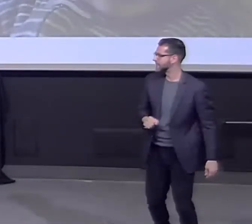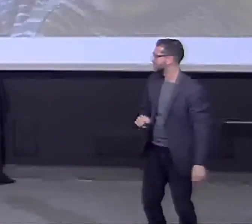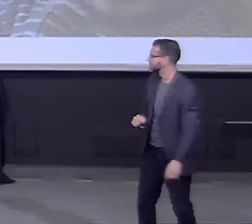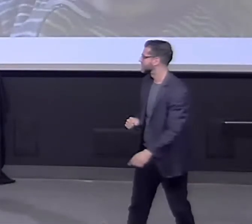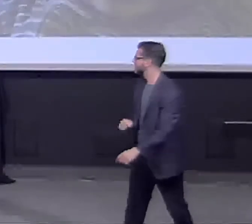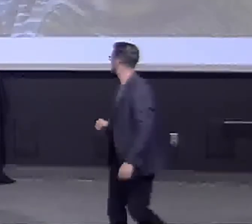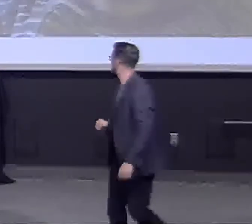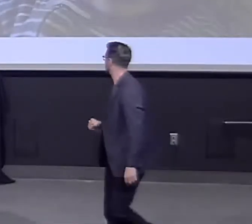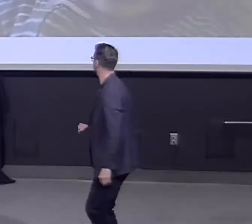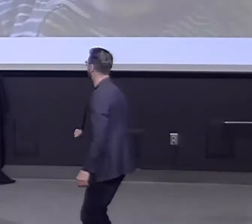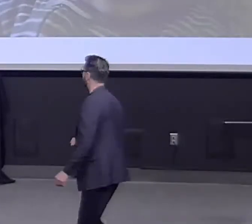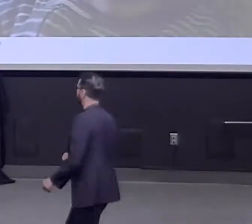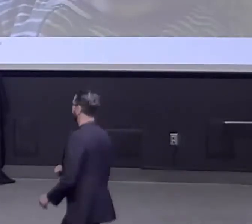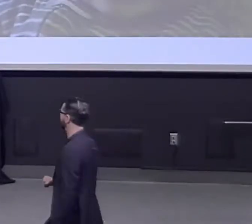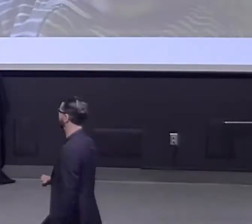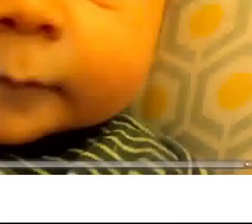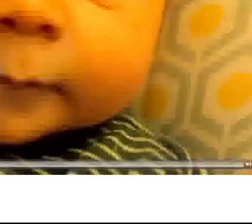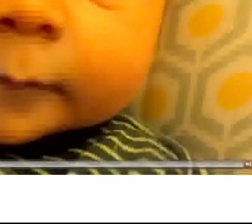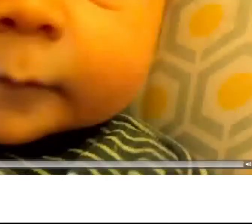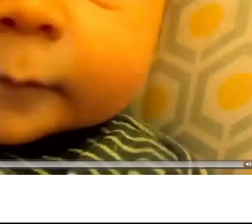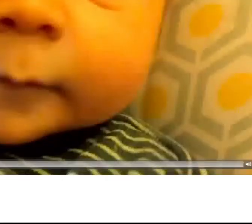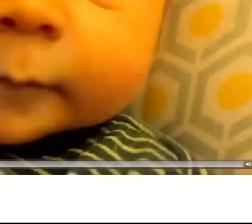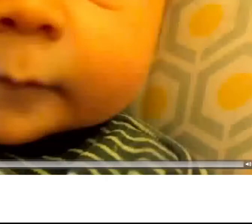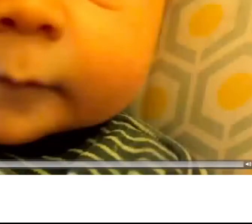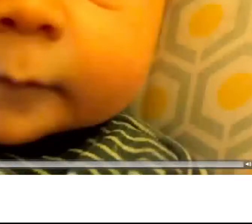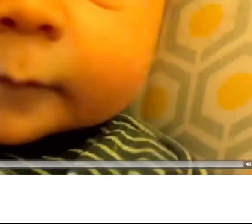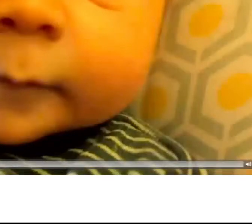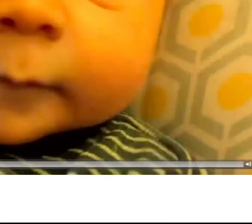baby who is